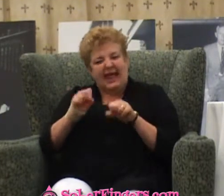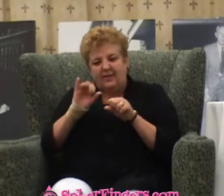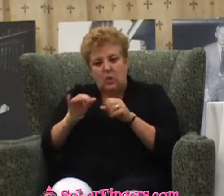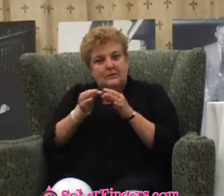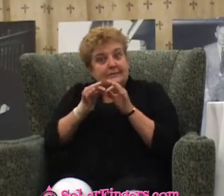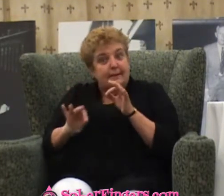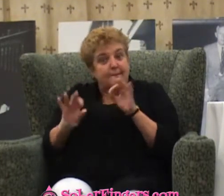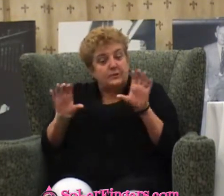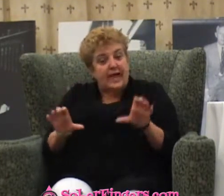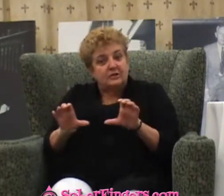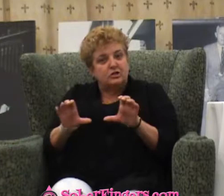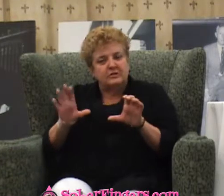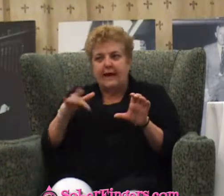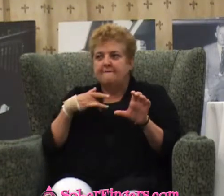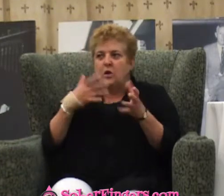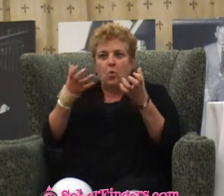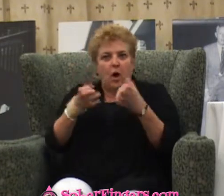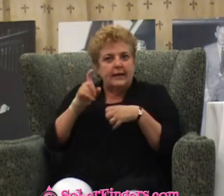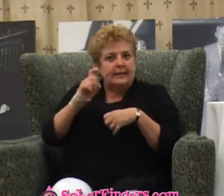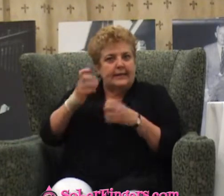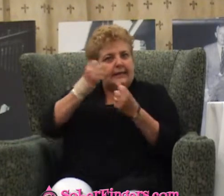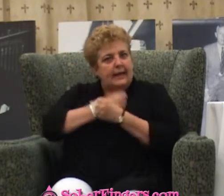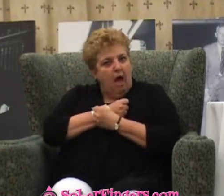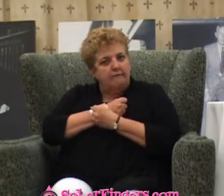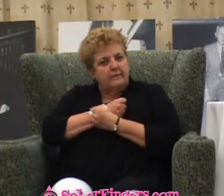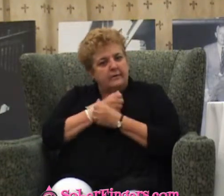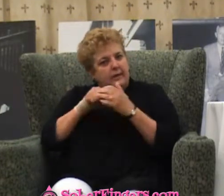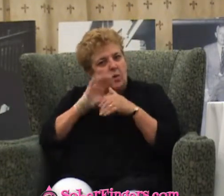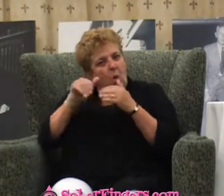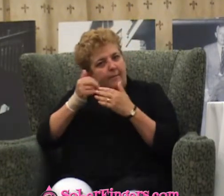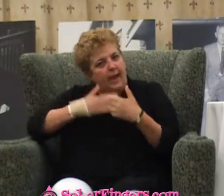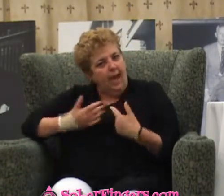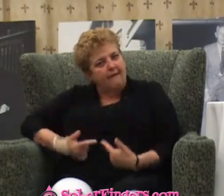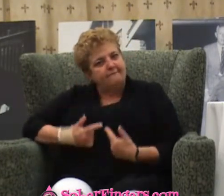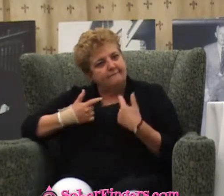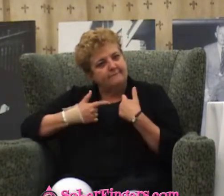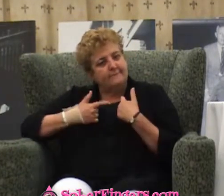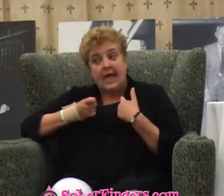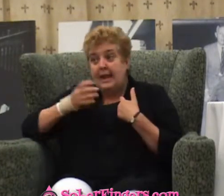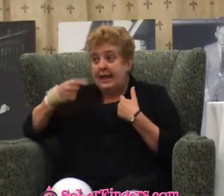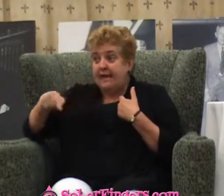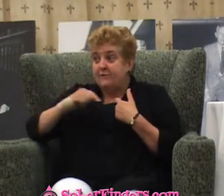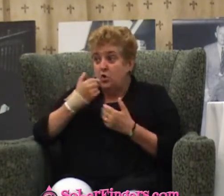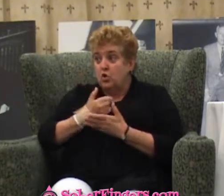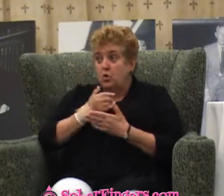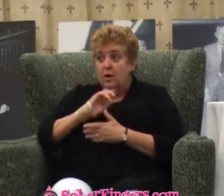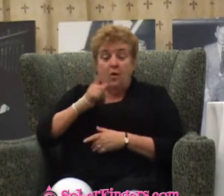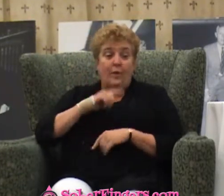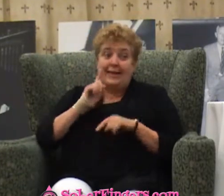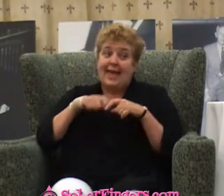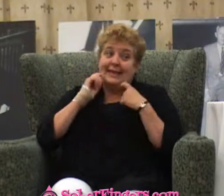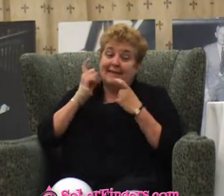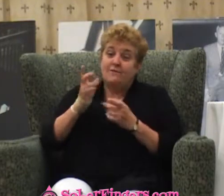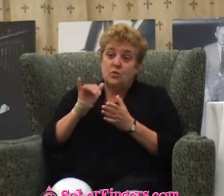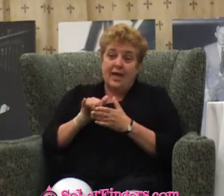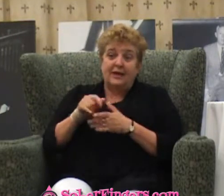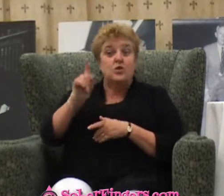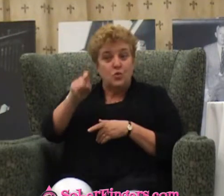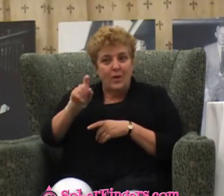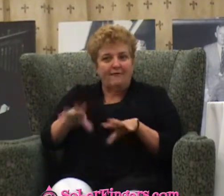wanted, needed, and loved in every area of my life. And if you're new, we can't give you that without taking the action.